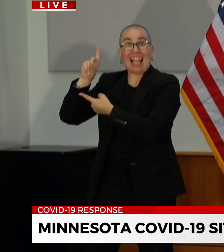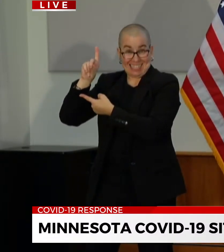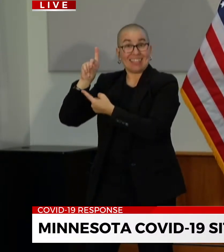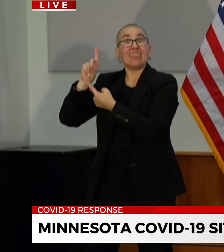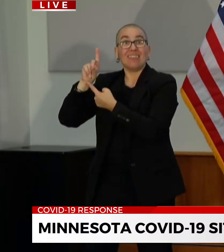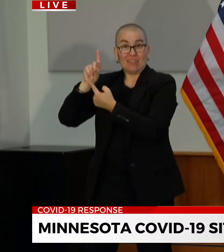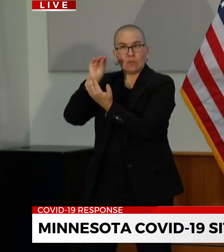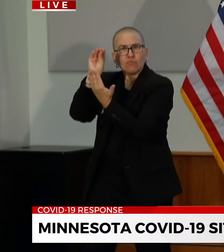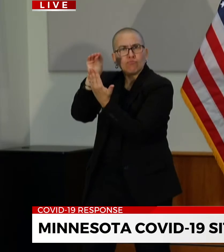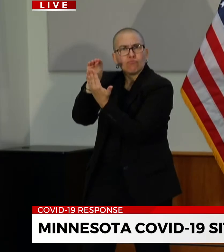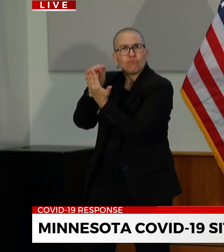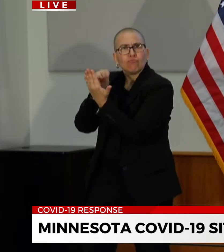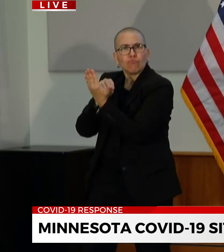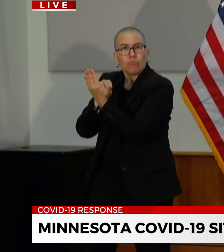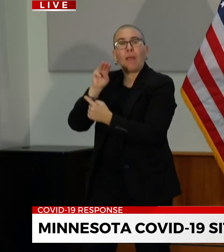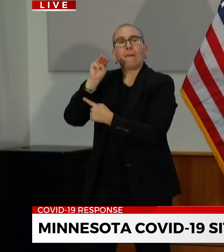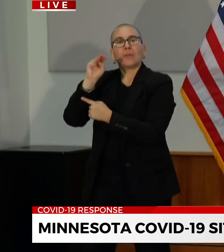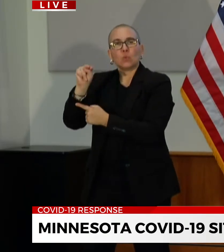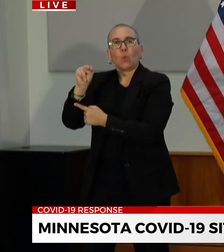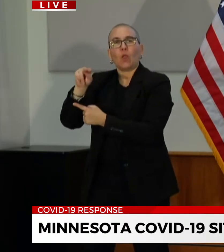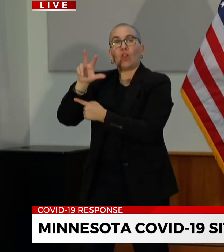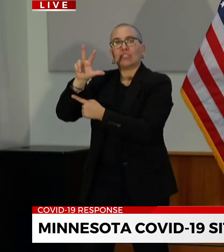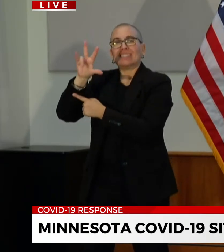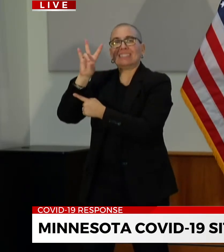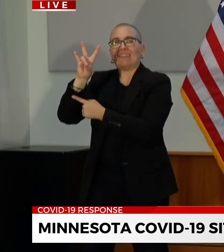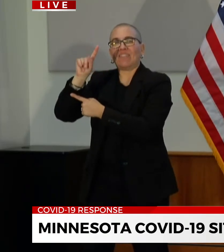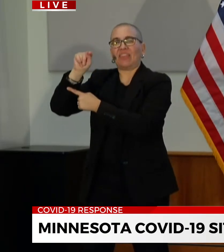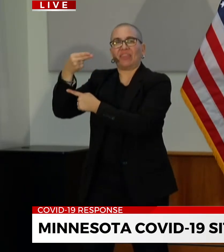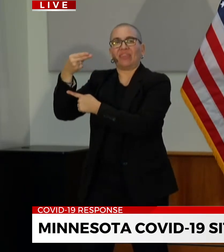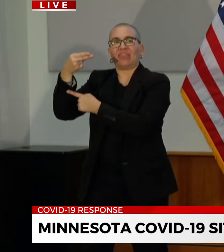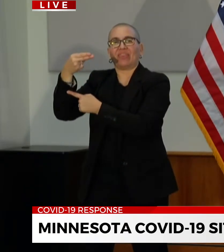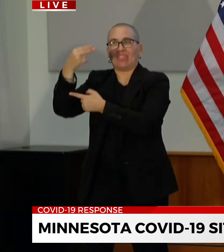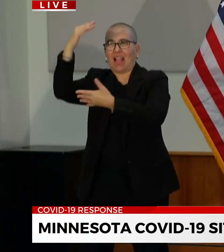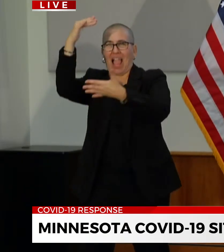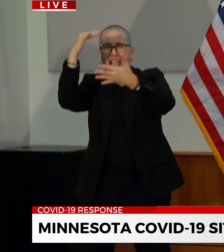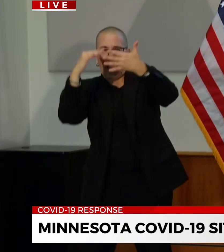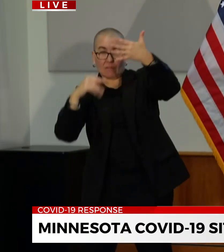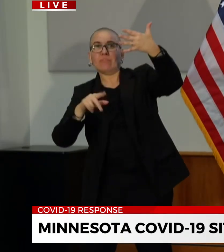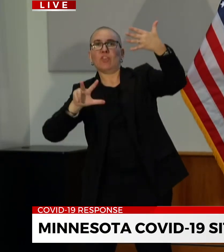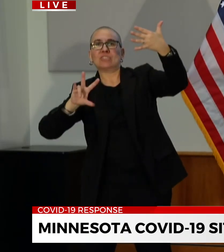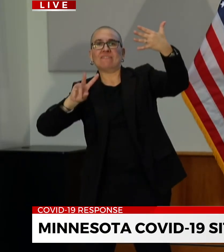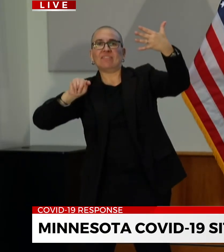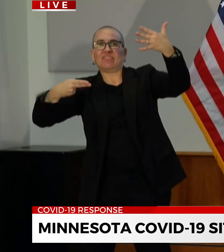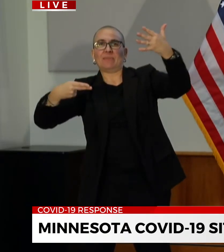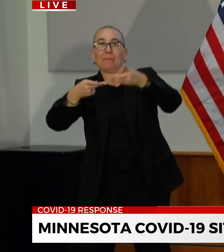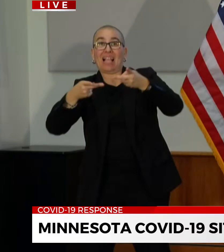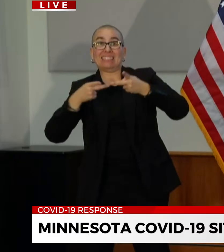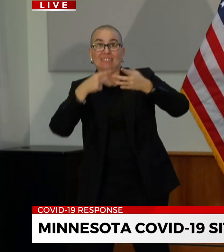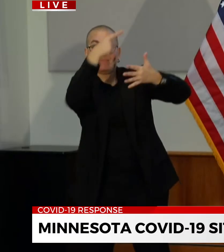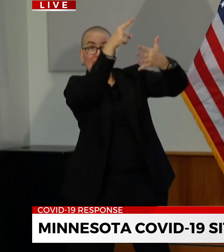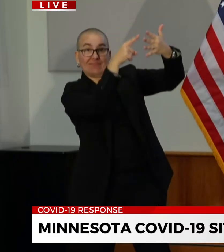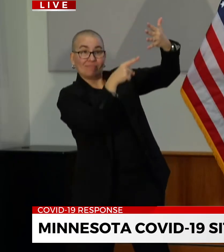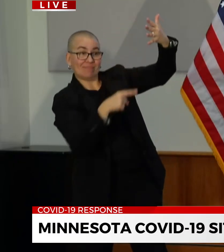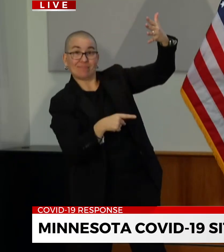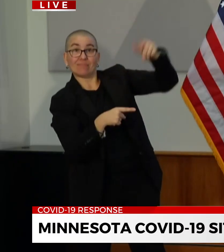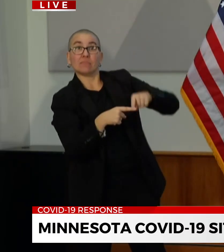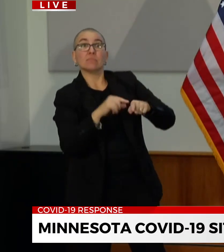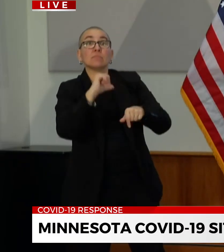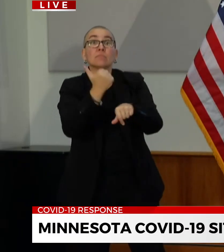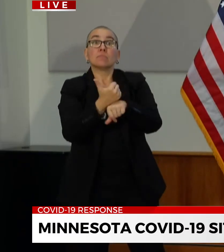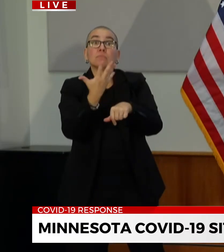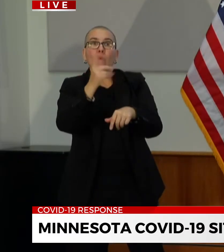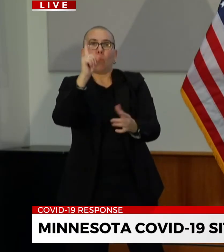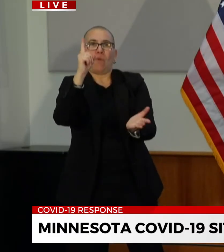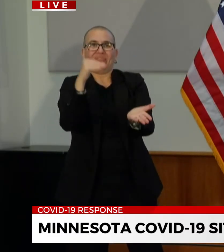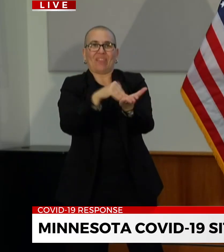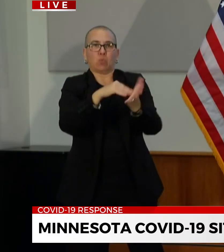in resident cases per thousand and also deaths per thousand residents when compared to other states